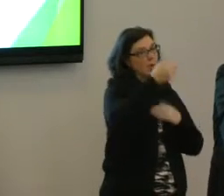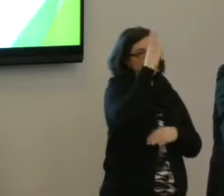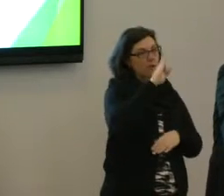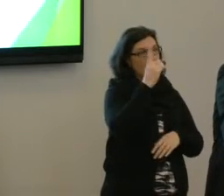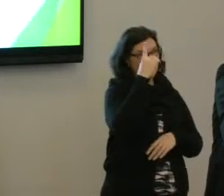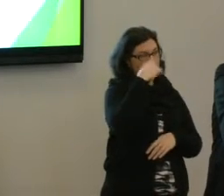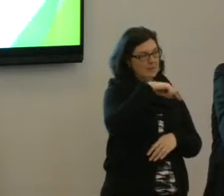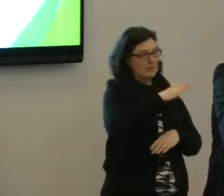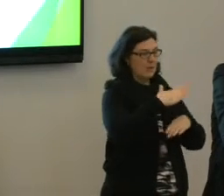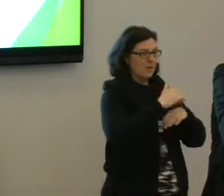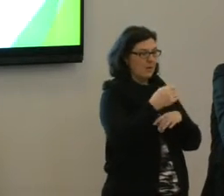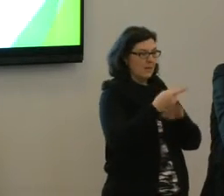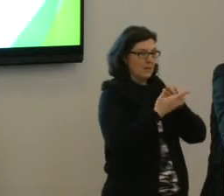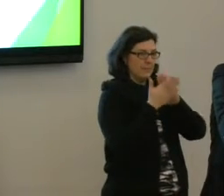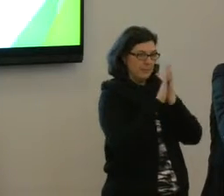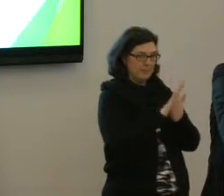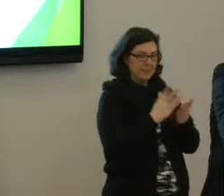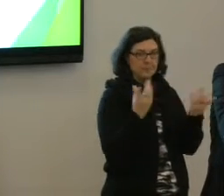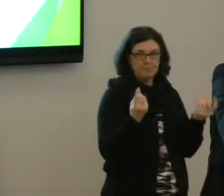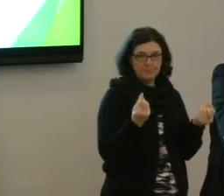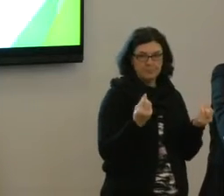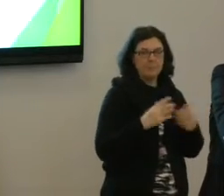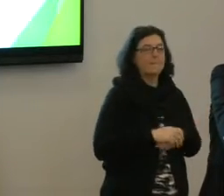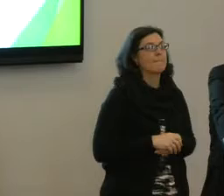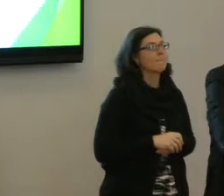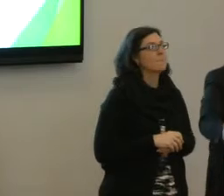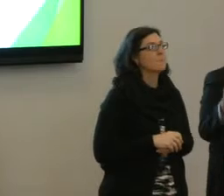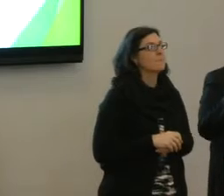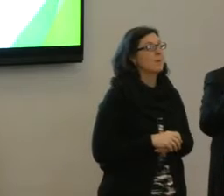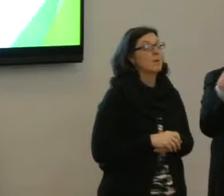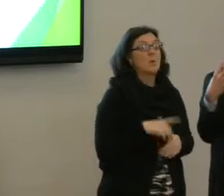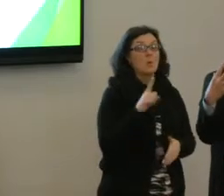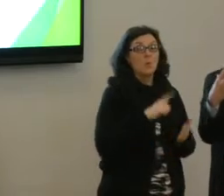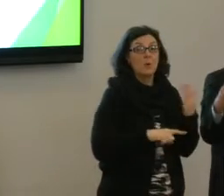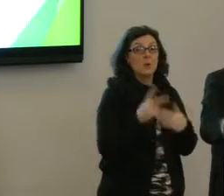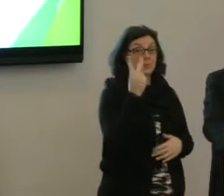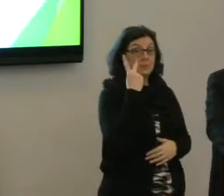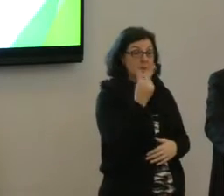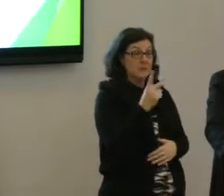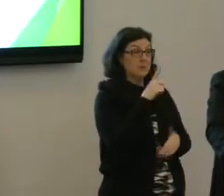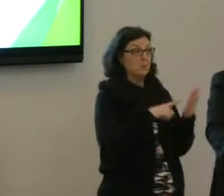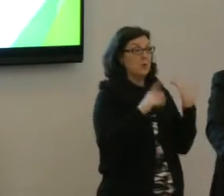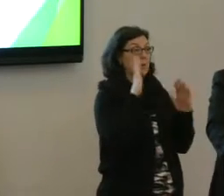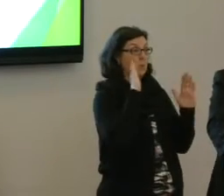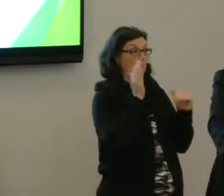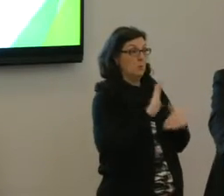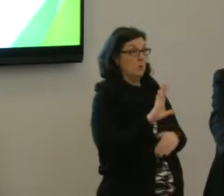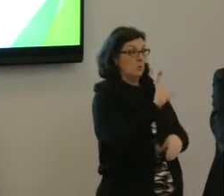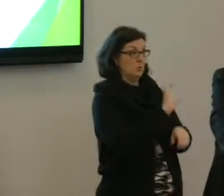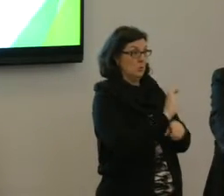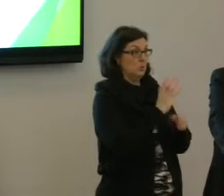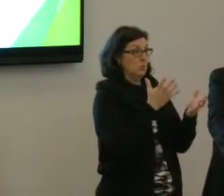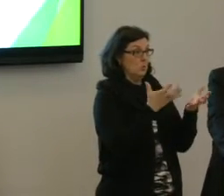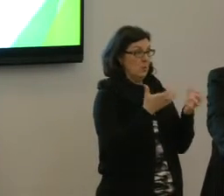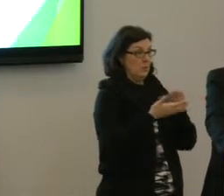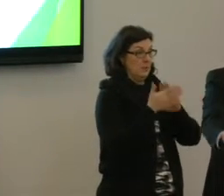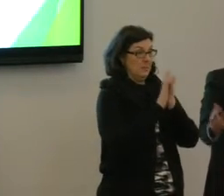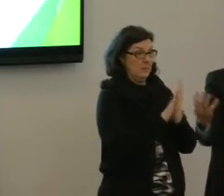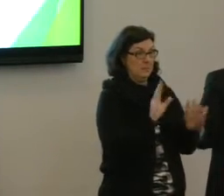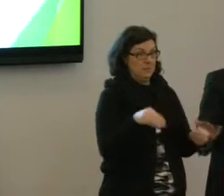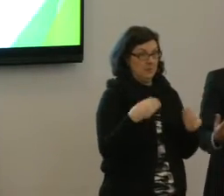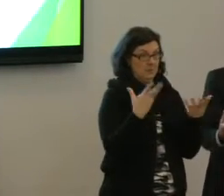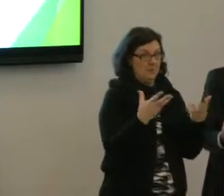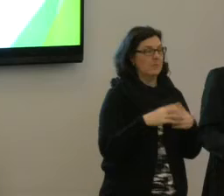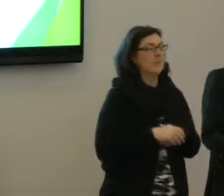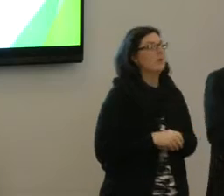them to be, what they or you see is what you hope your church is trying to be, and then work